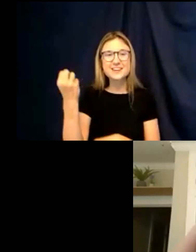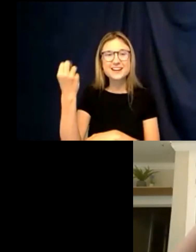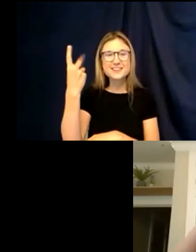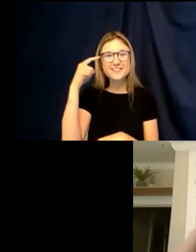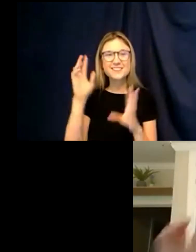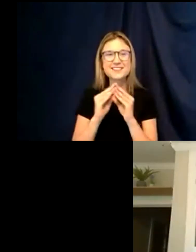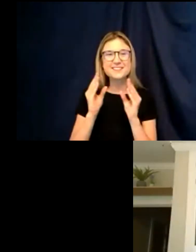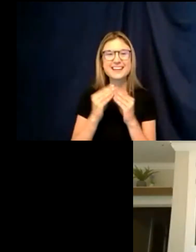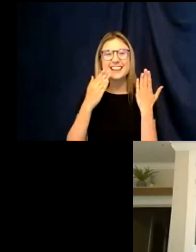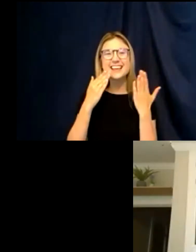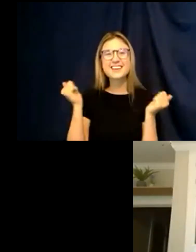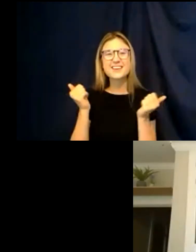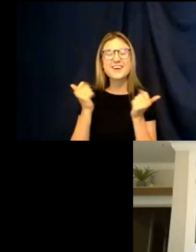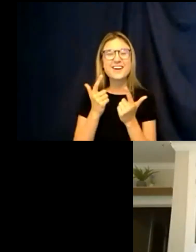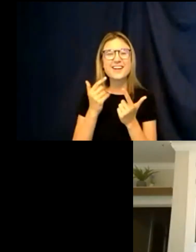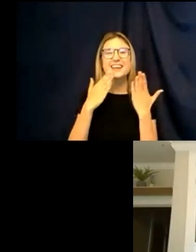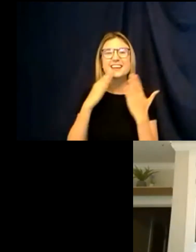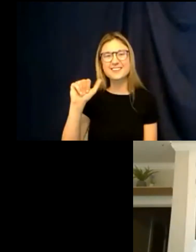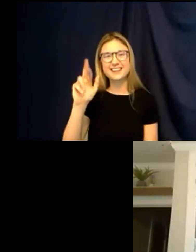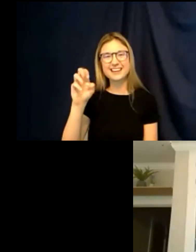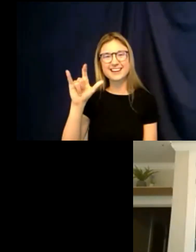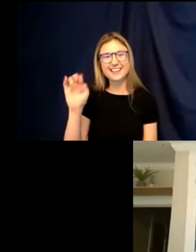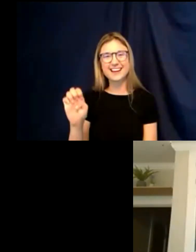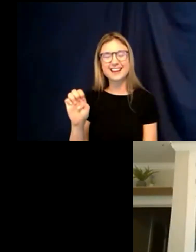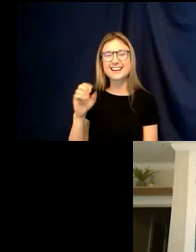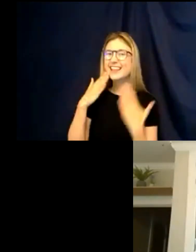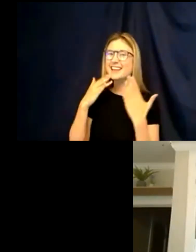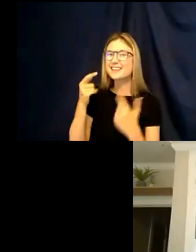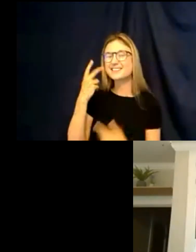thank you, Caroline. Thanks, y'all. Thank y'all. See you soon.